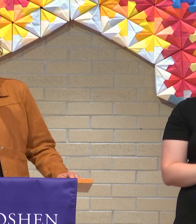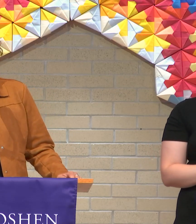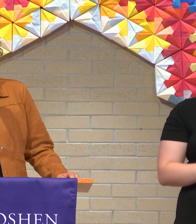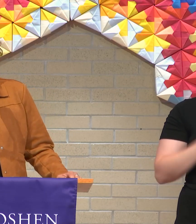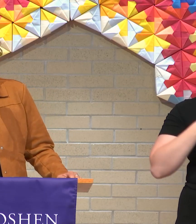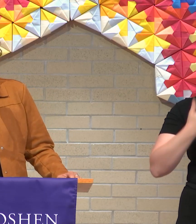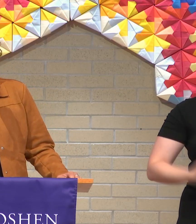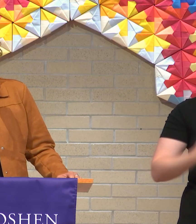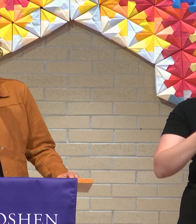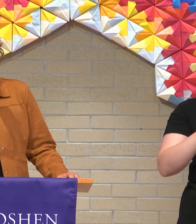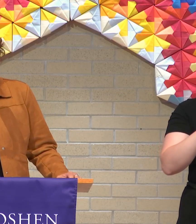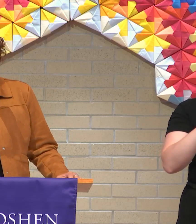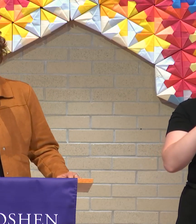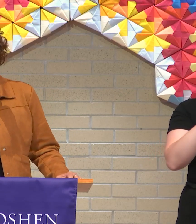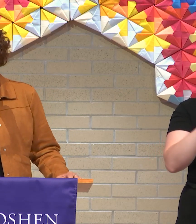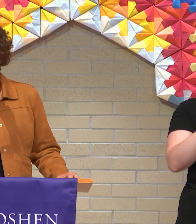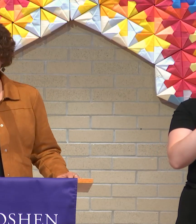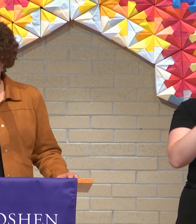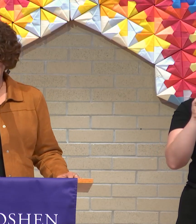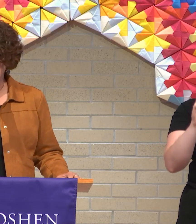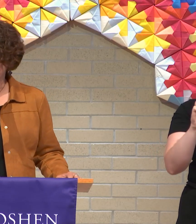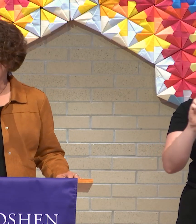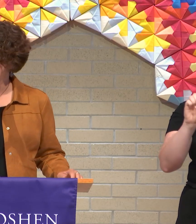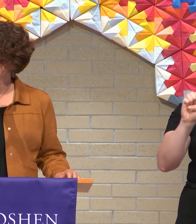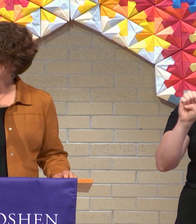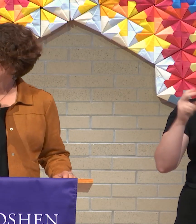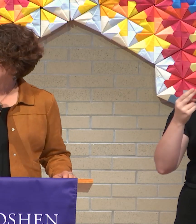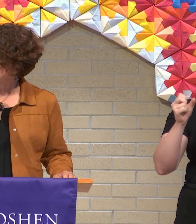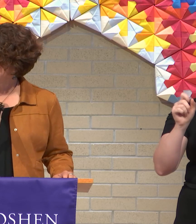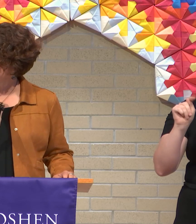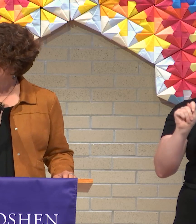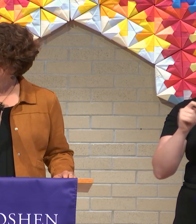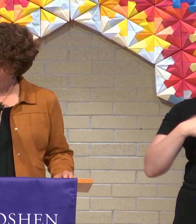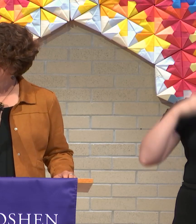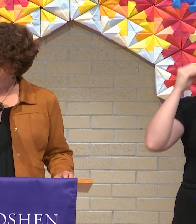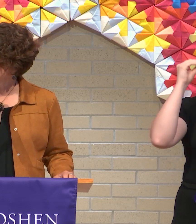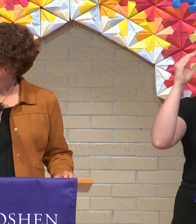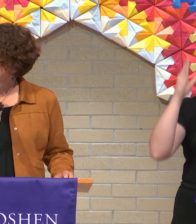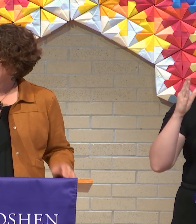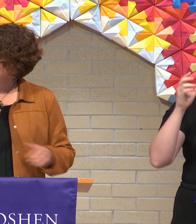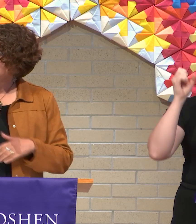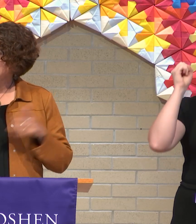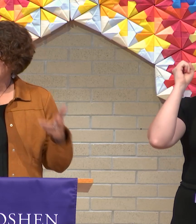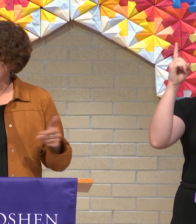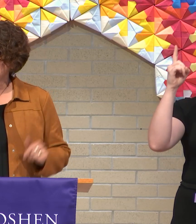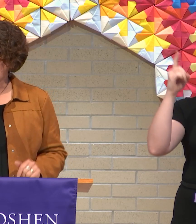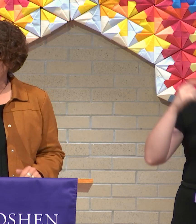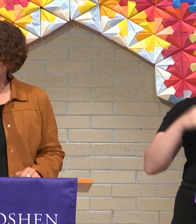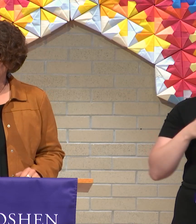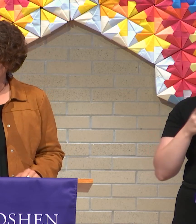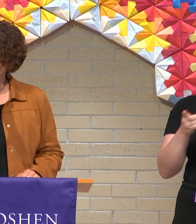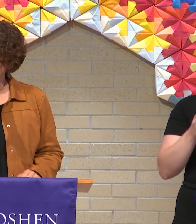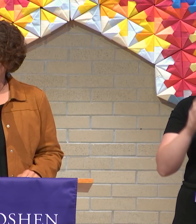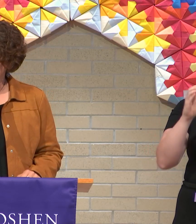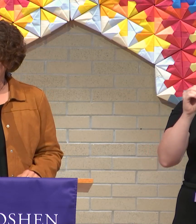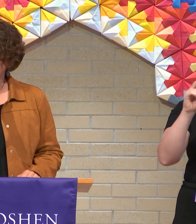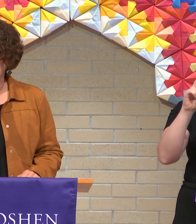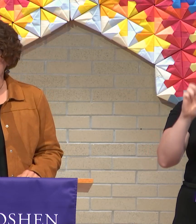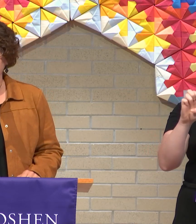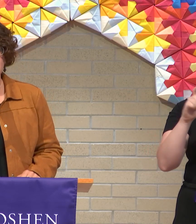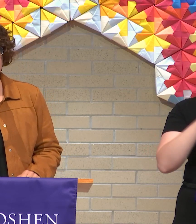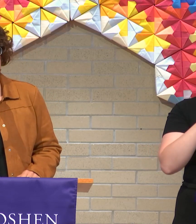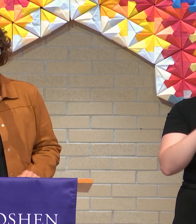My name is Suzanne East. I'm a professor of education. I'm also the core curriculum director, and it's in that latter role